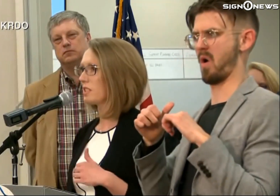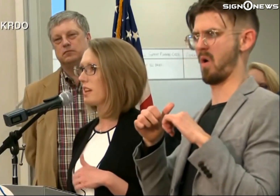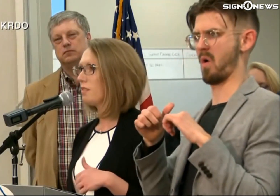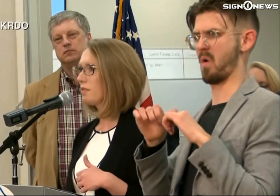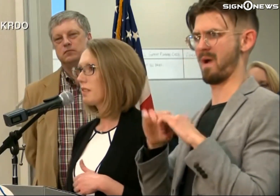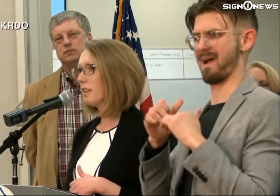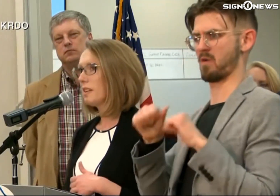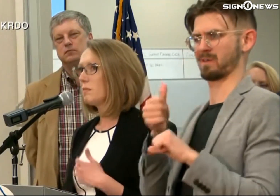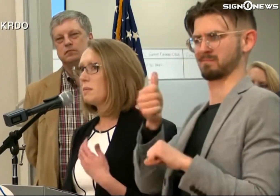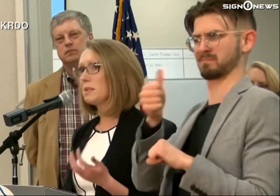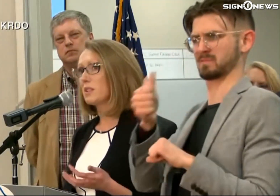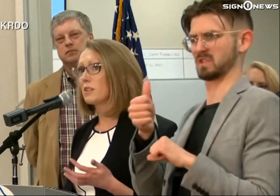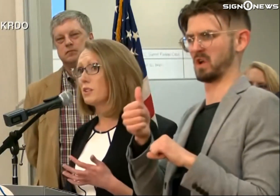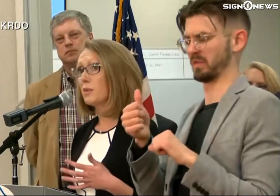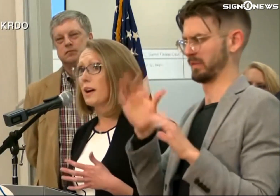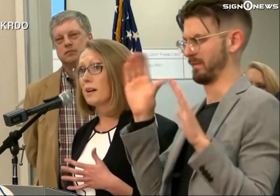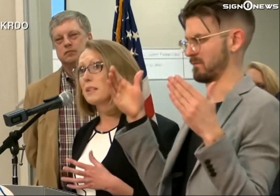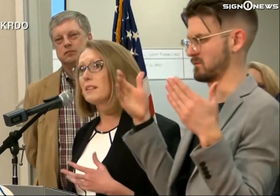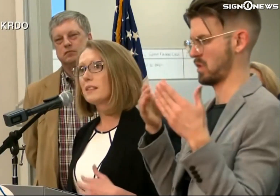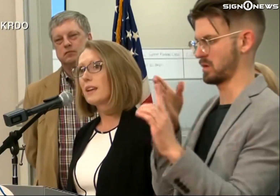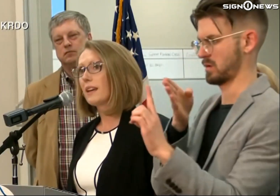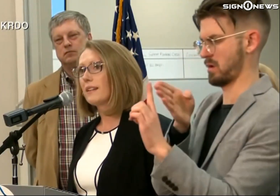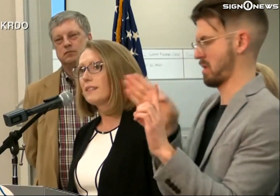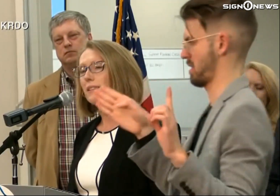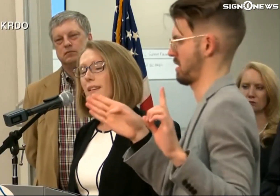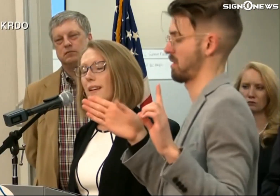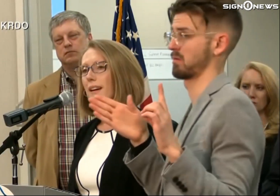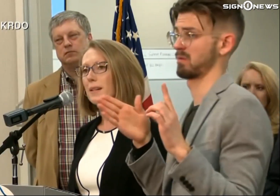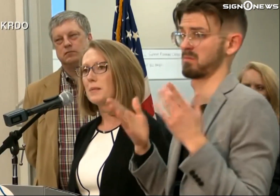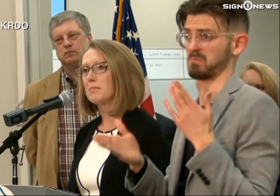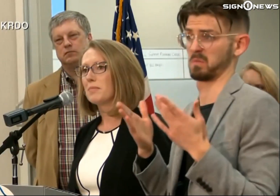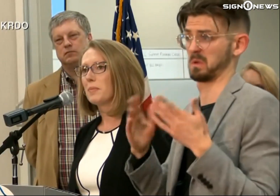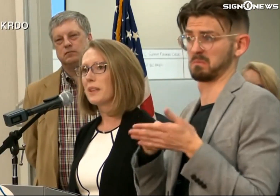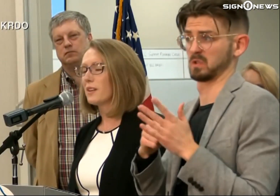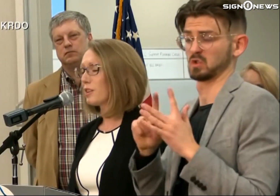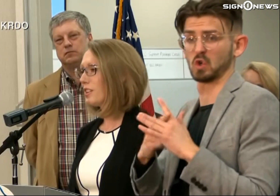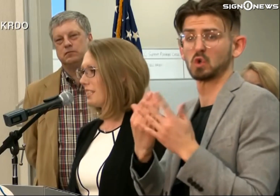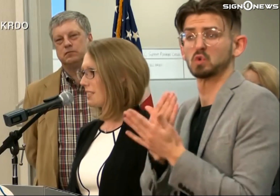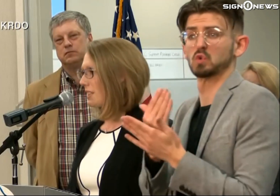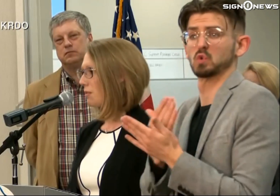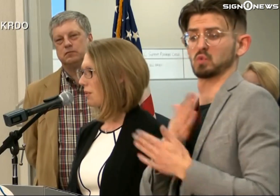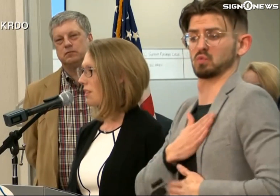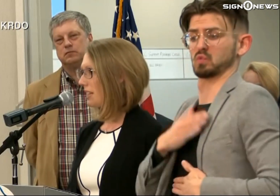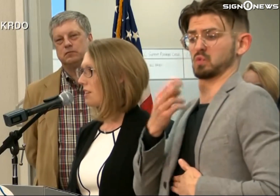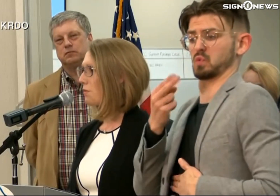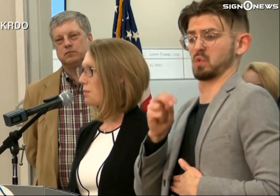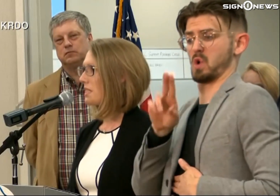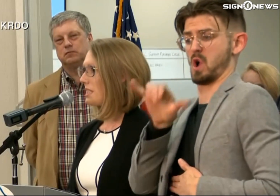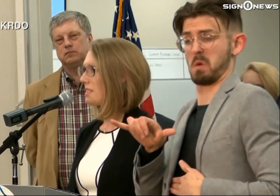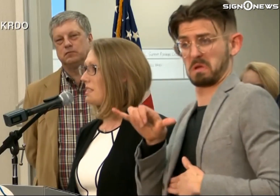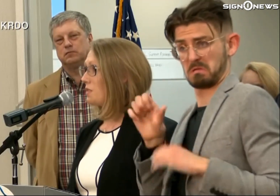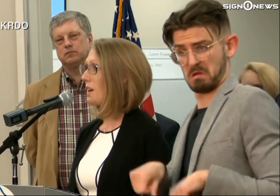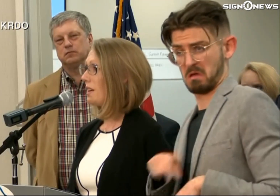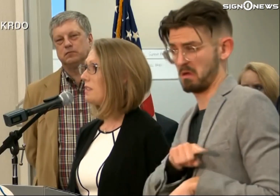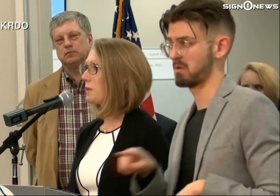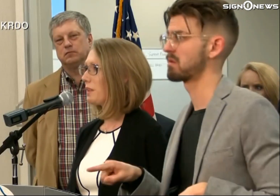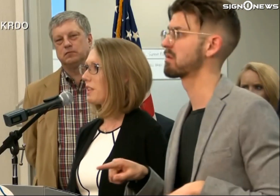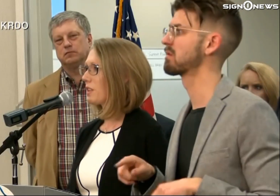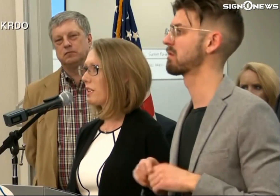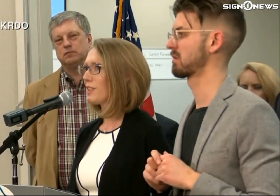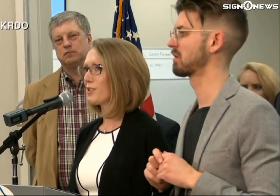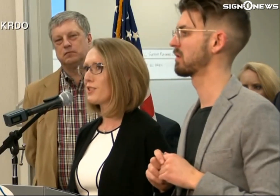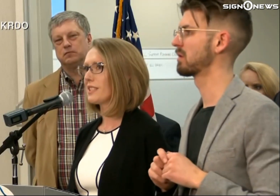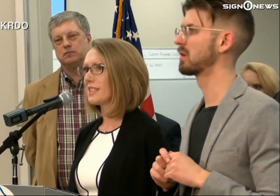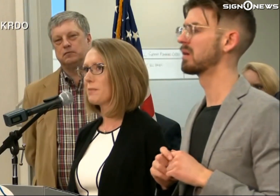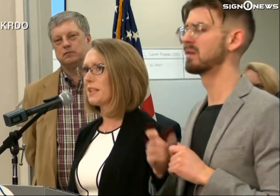care for yourself? Maybe you start a new hobby that you can. But there are good things that can come from this season as well, and we want